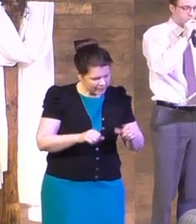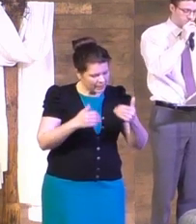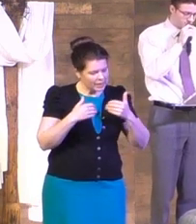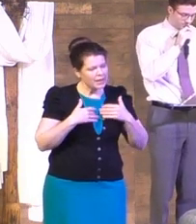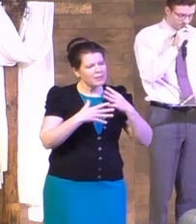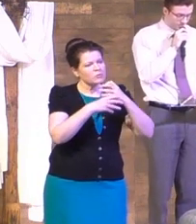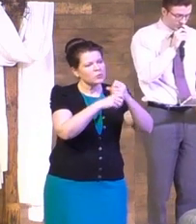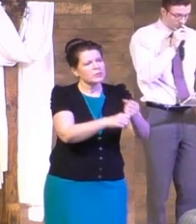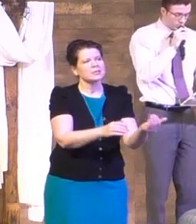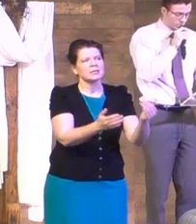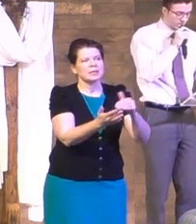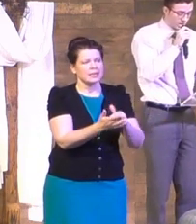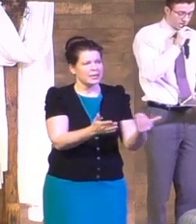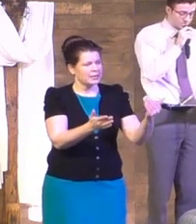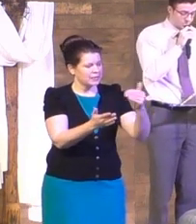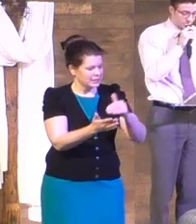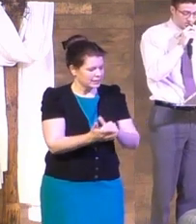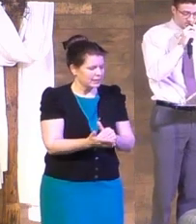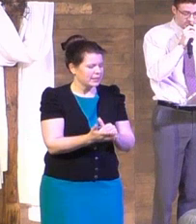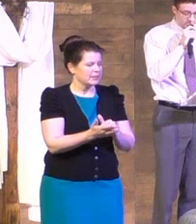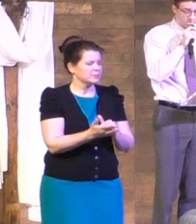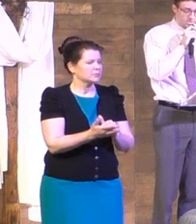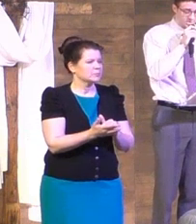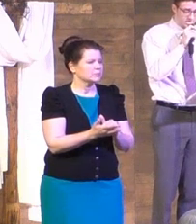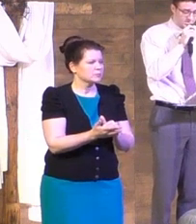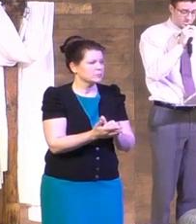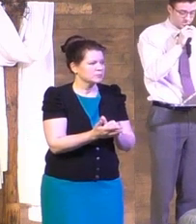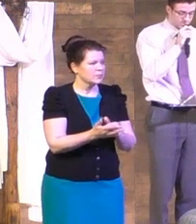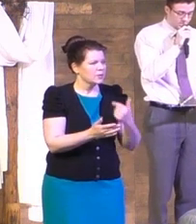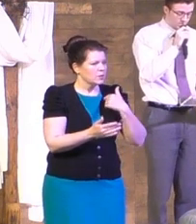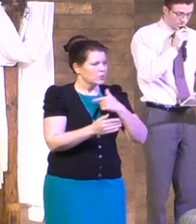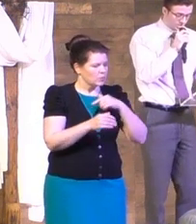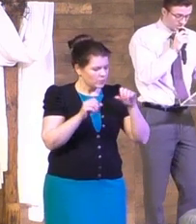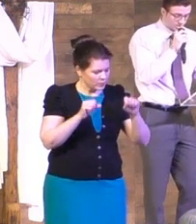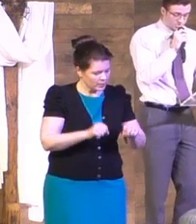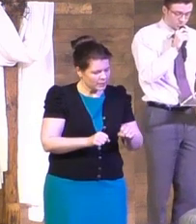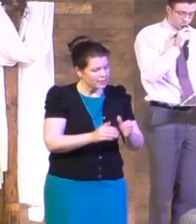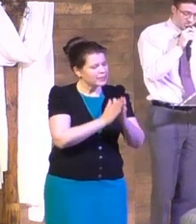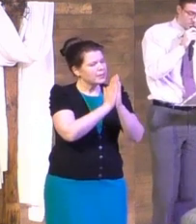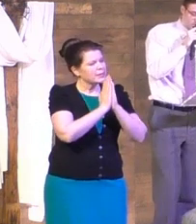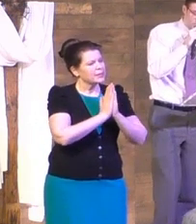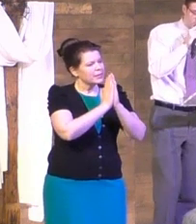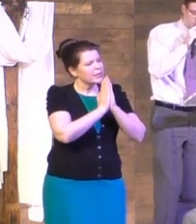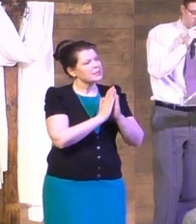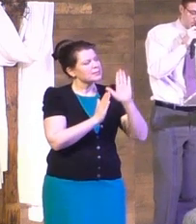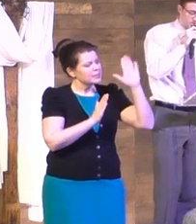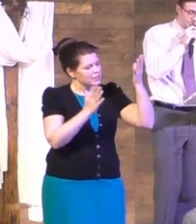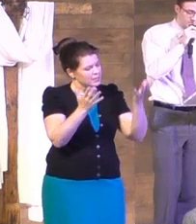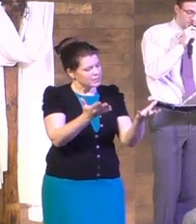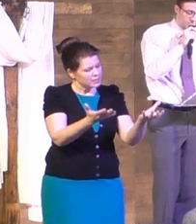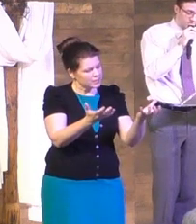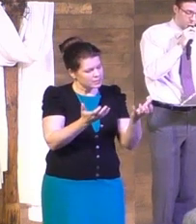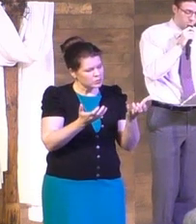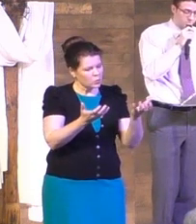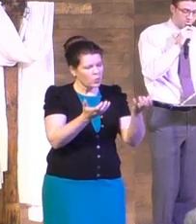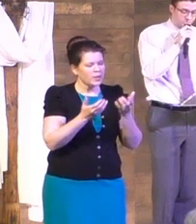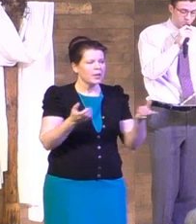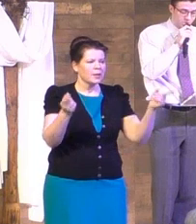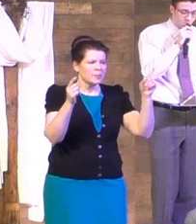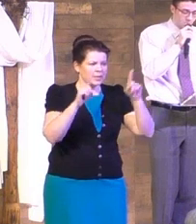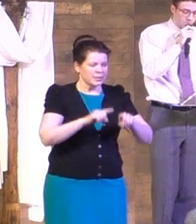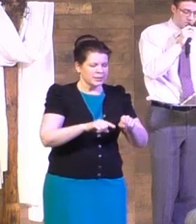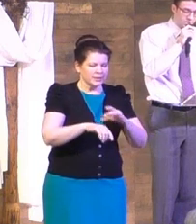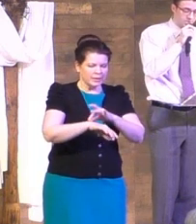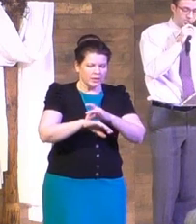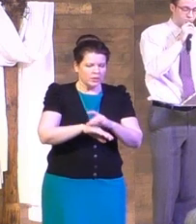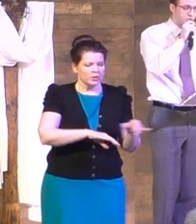remember, we can ask with authenticity that his will be done on earth as it is in heaven, because we